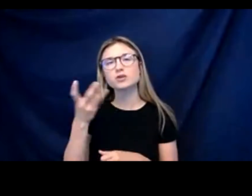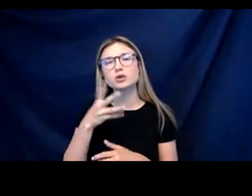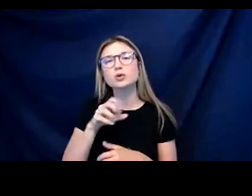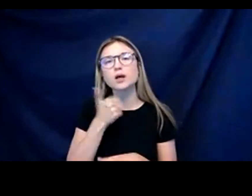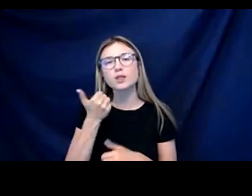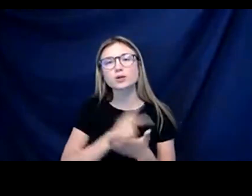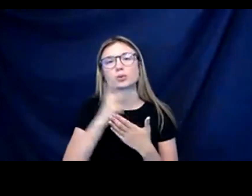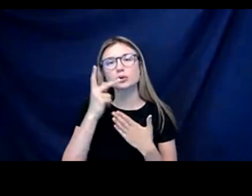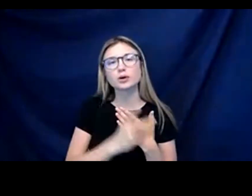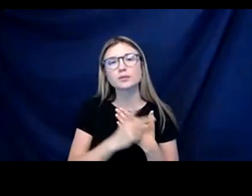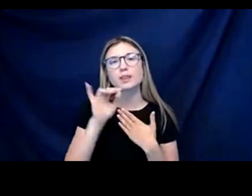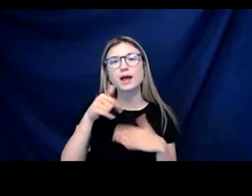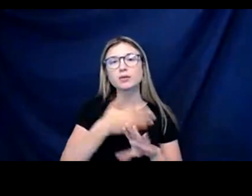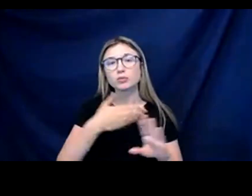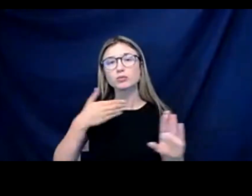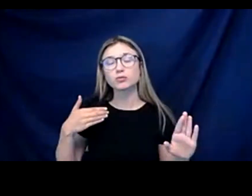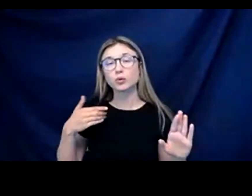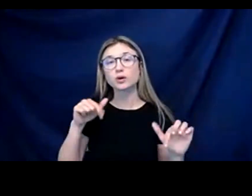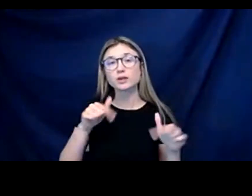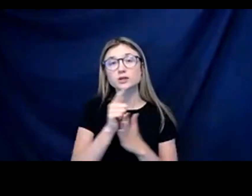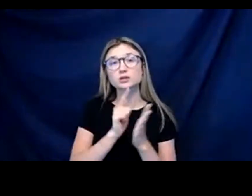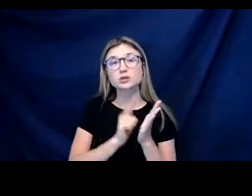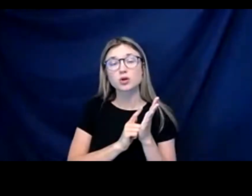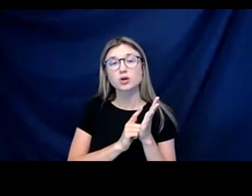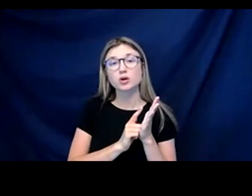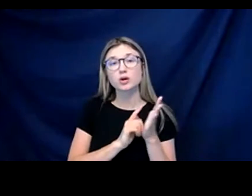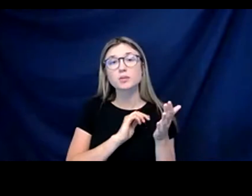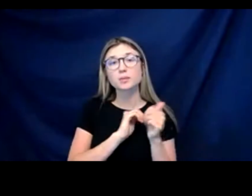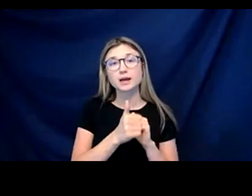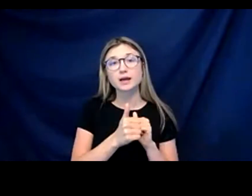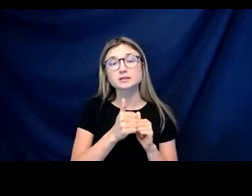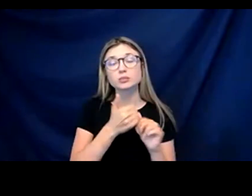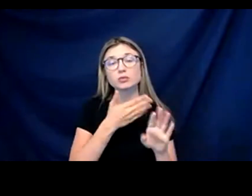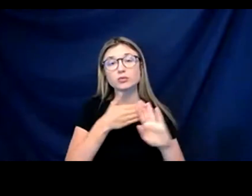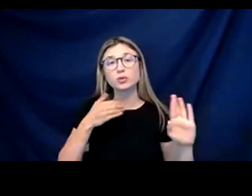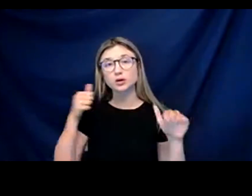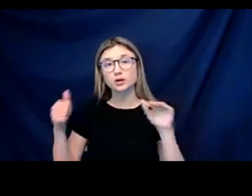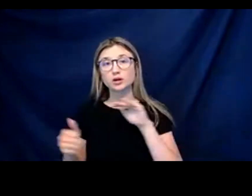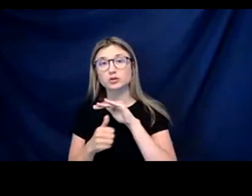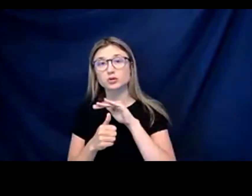was, before this legislation, was under the direction of the